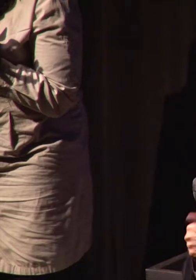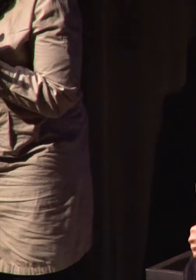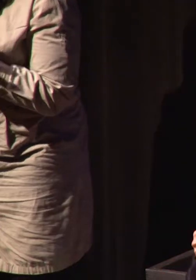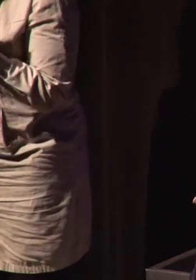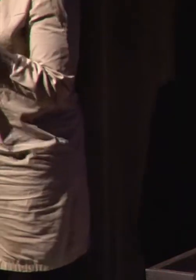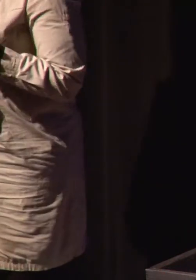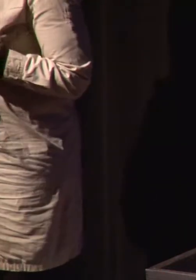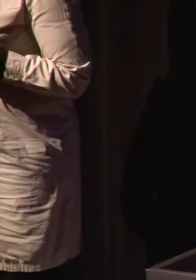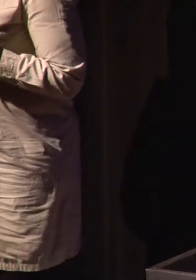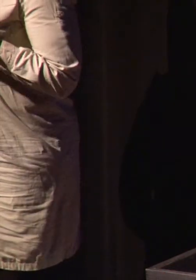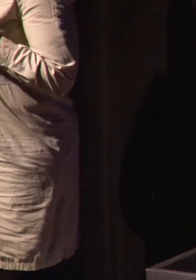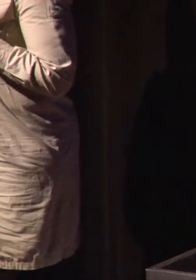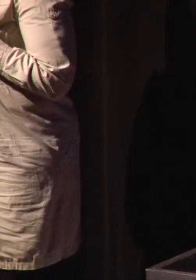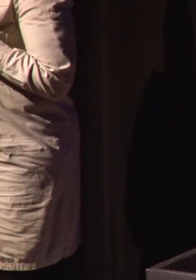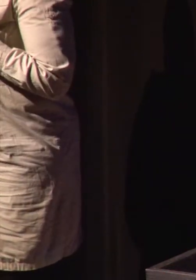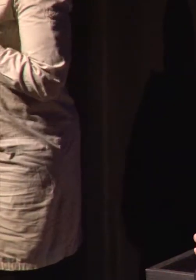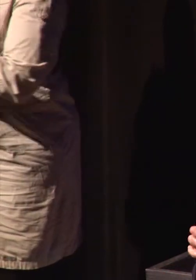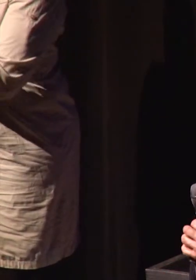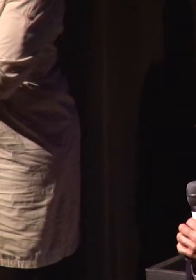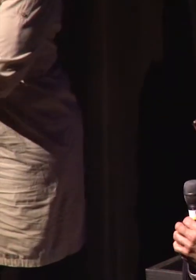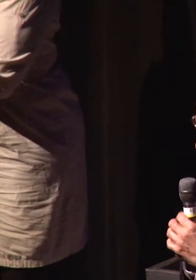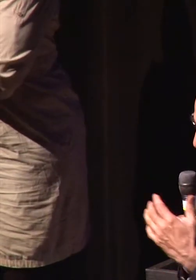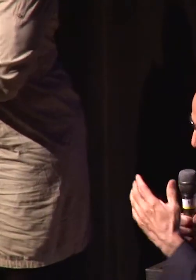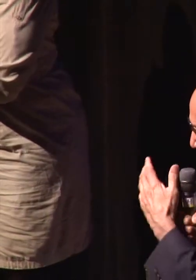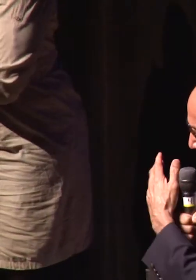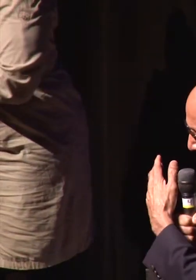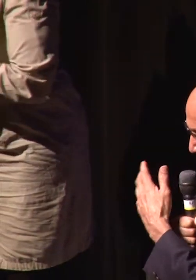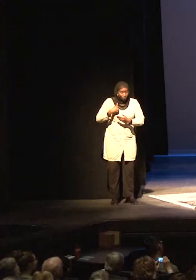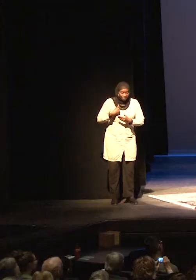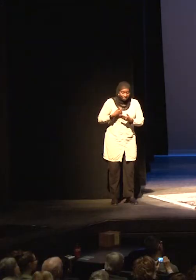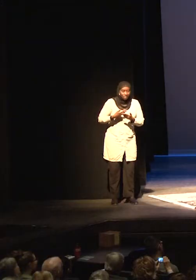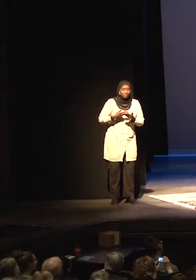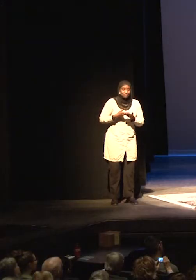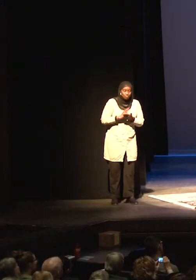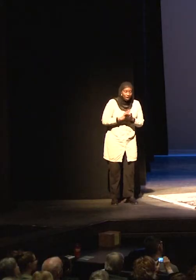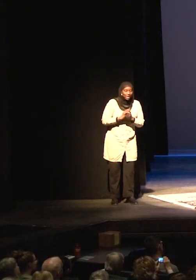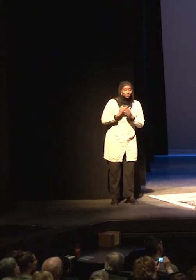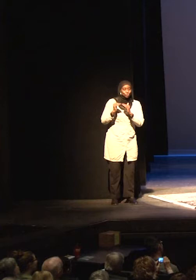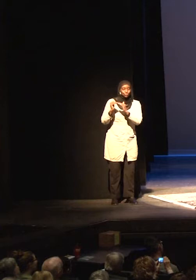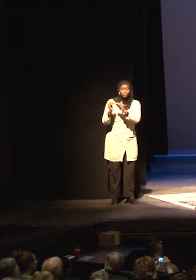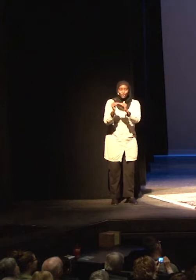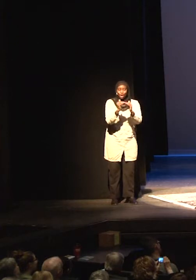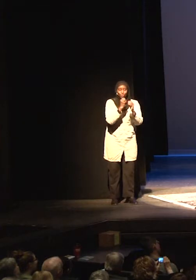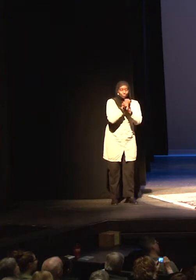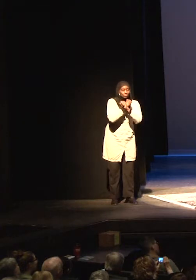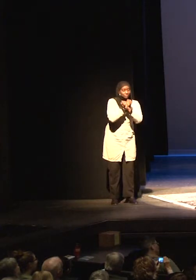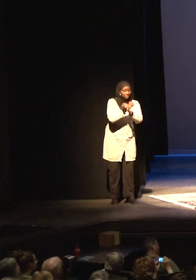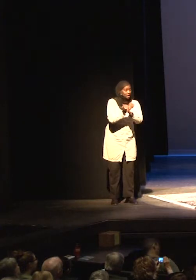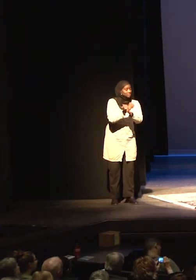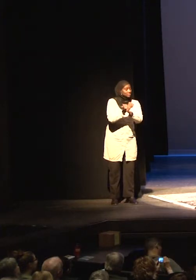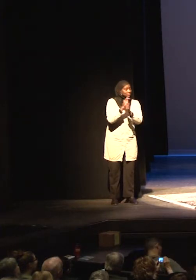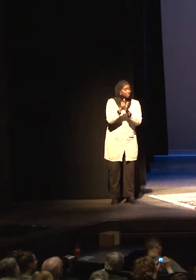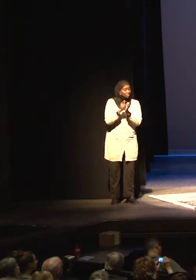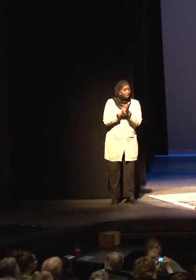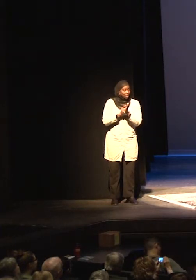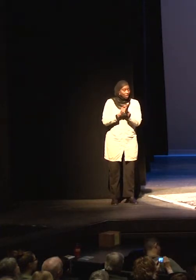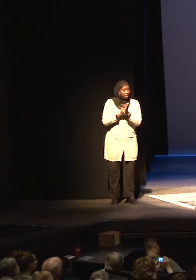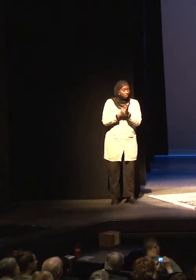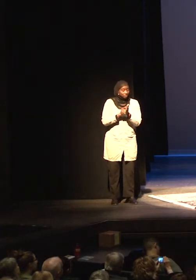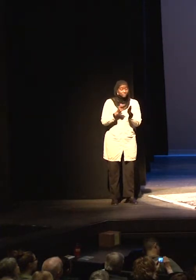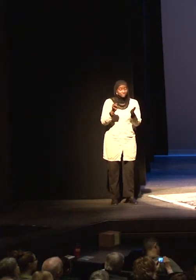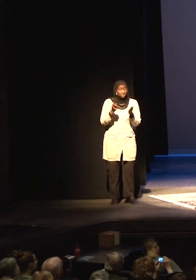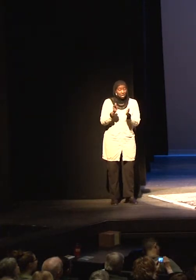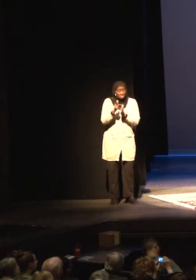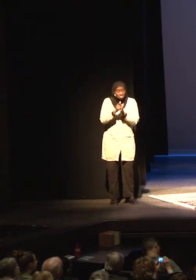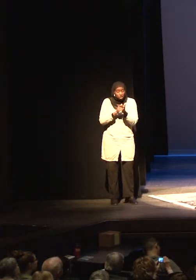protest and have equal protection of law, that in the eyes of law, we are all equal citizens. Speak